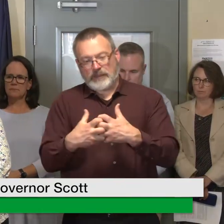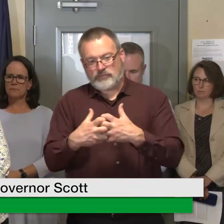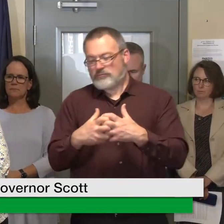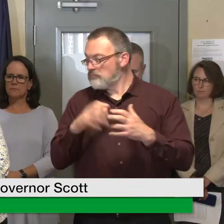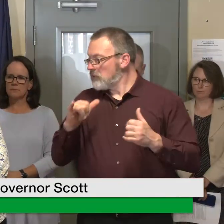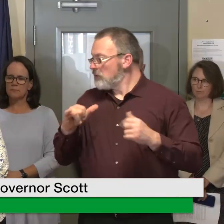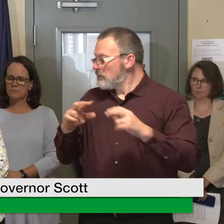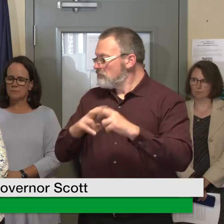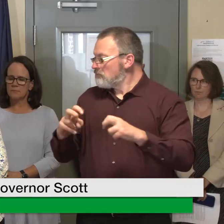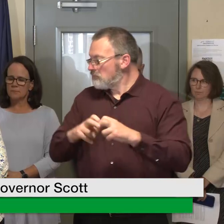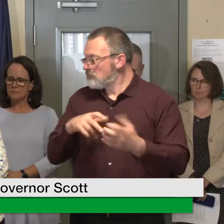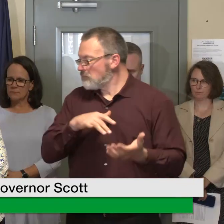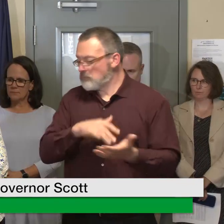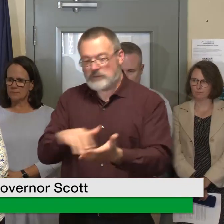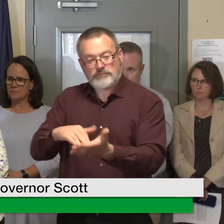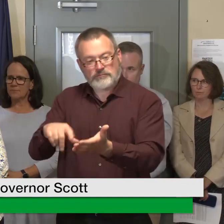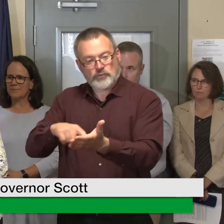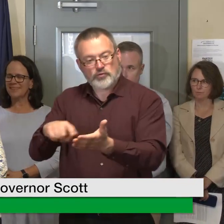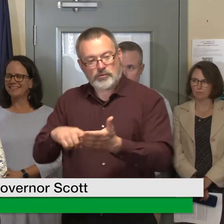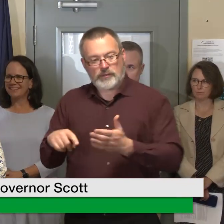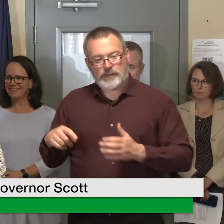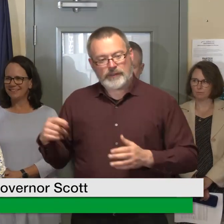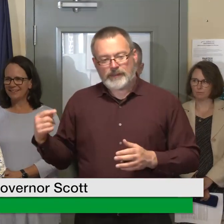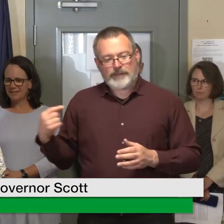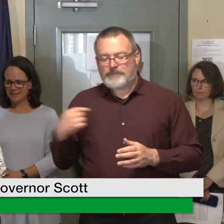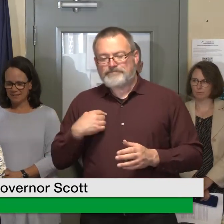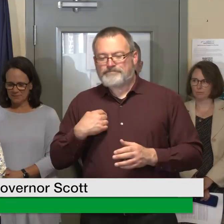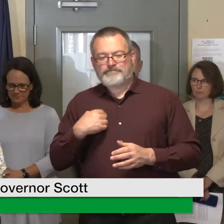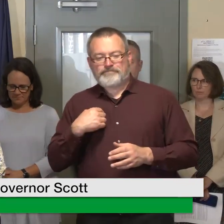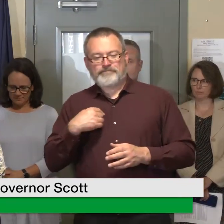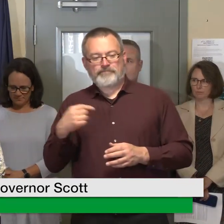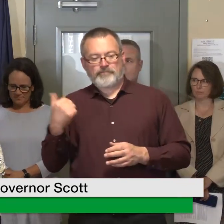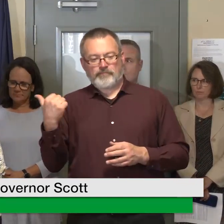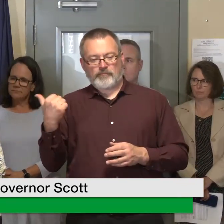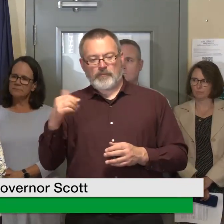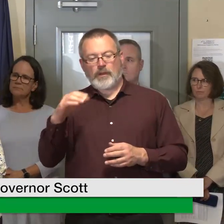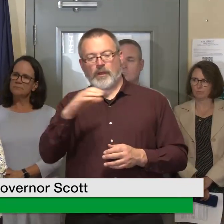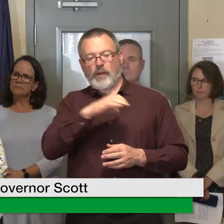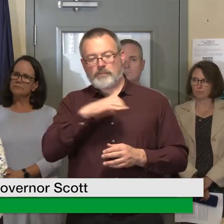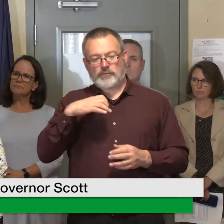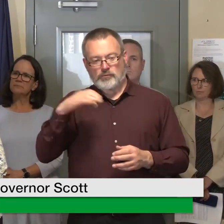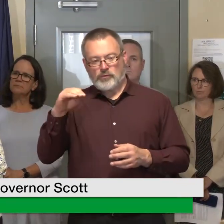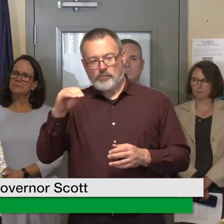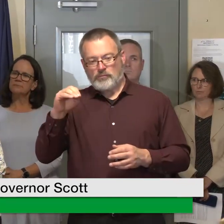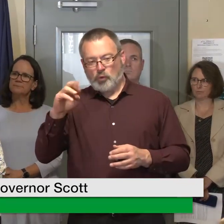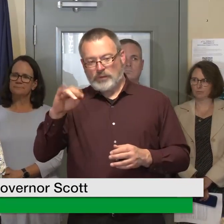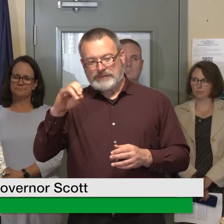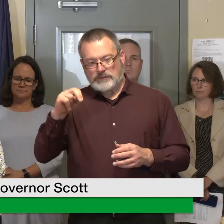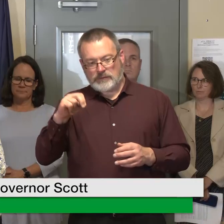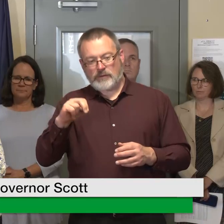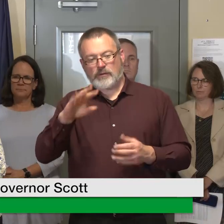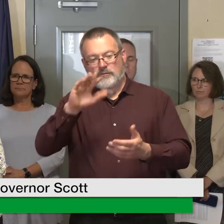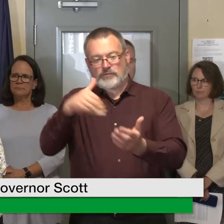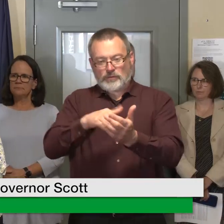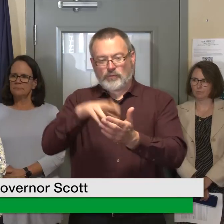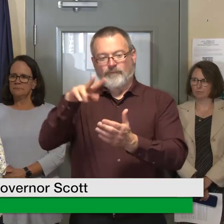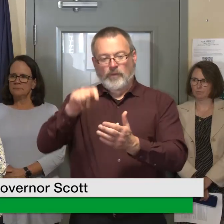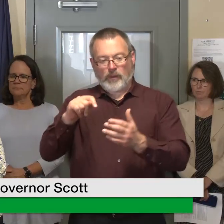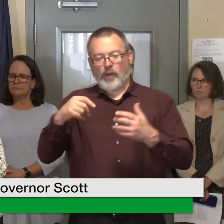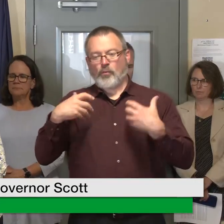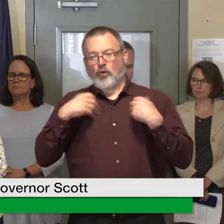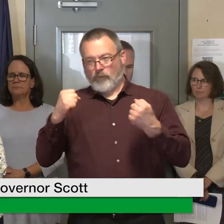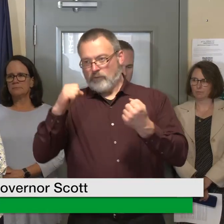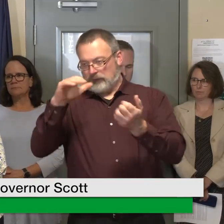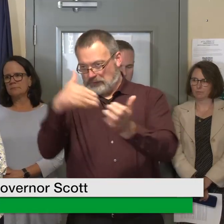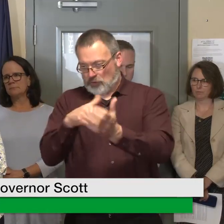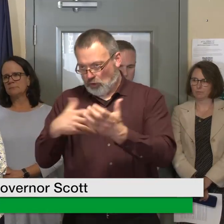But and I'm neglected to introduce myself. I'm Pat Moulton. I'm the Central Vermont Flood Recovery Officer. And I would just add, as